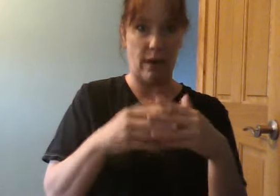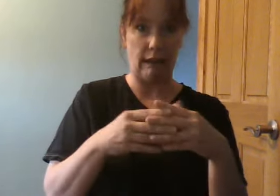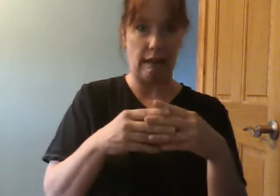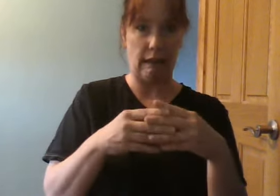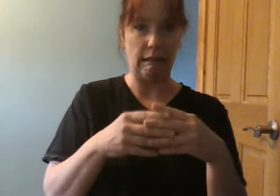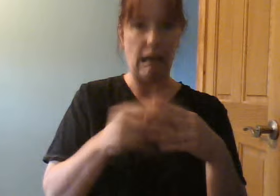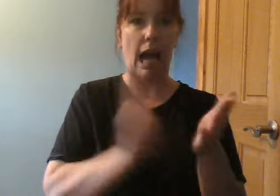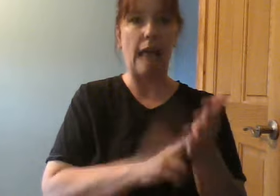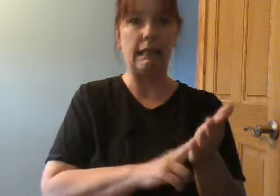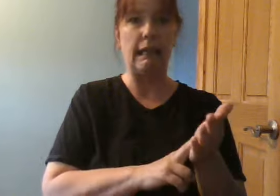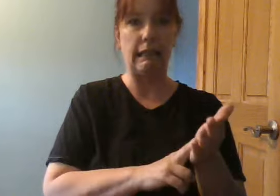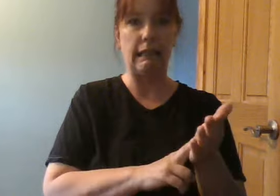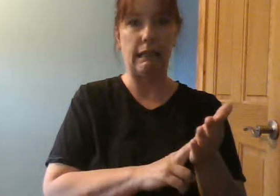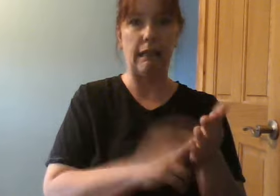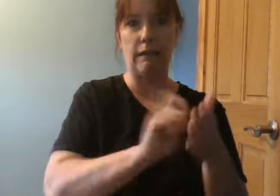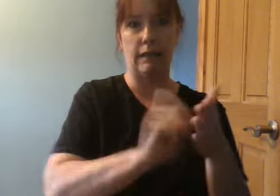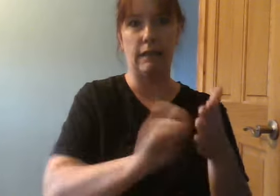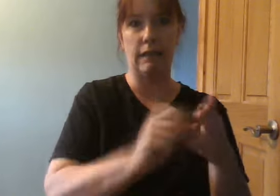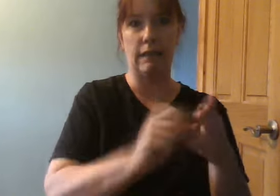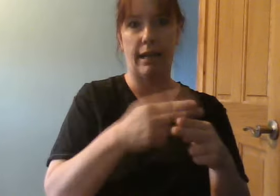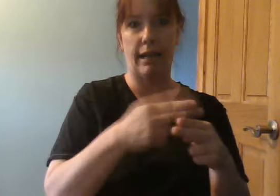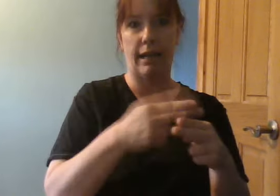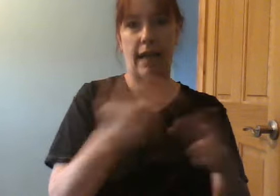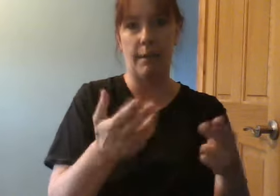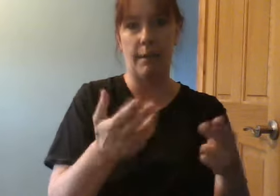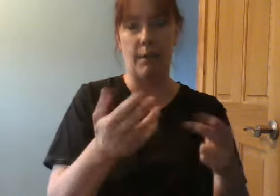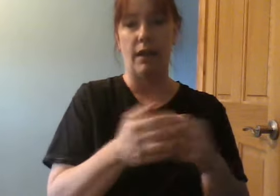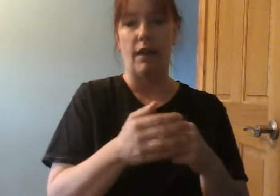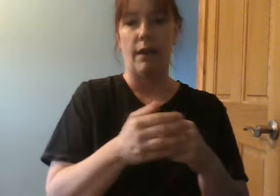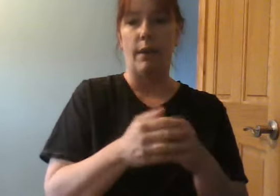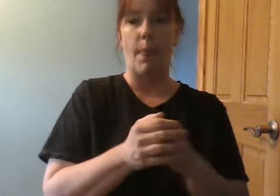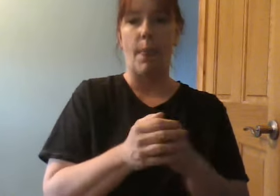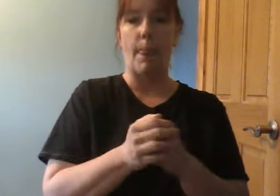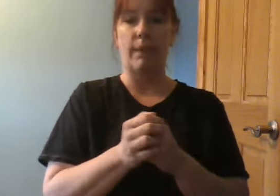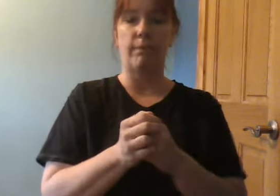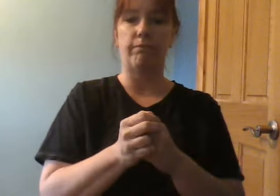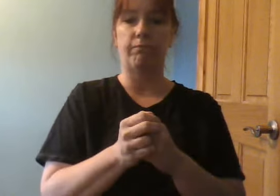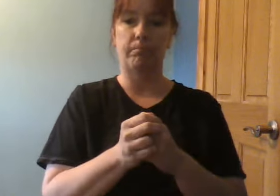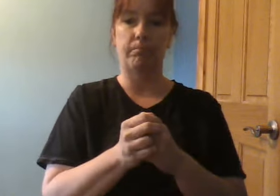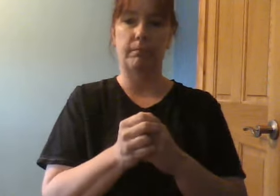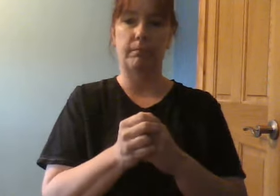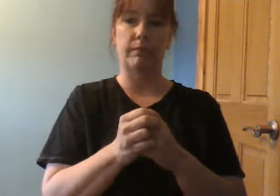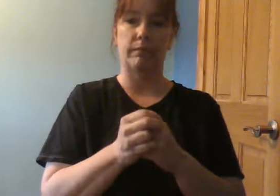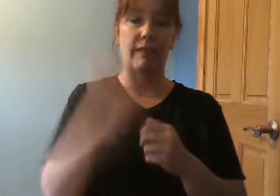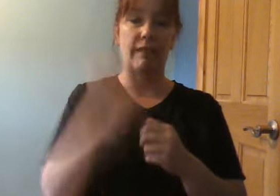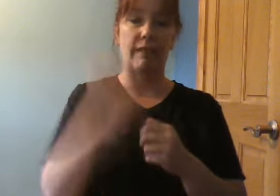mechanism, because I just figure if a transaction ever gets disputed and it comes back and it says Dave Birch, I know it must have been a criminal, because I would never sign it Dave